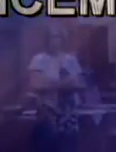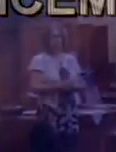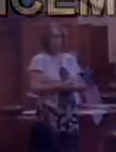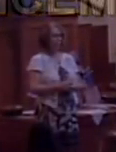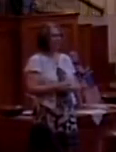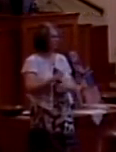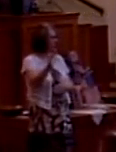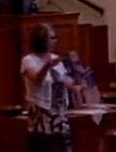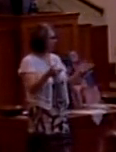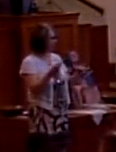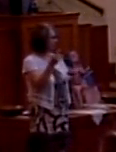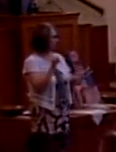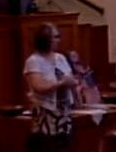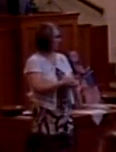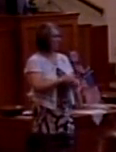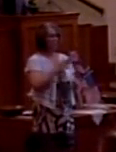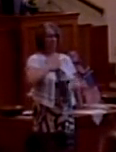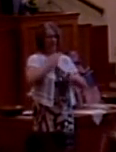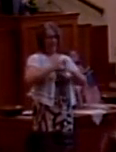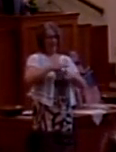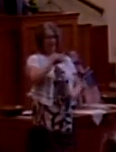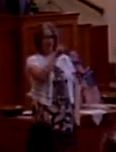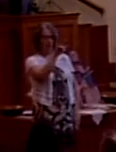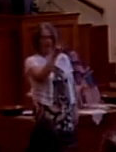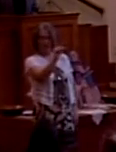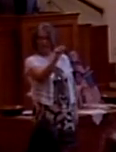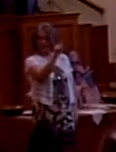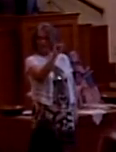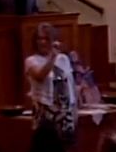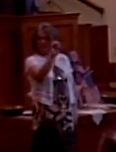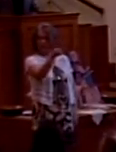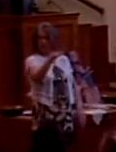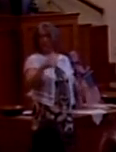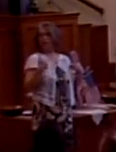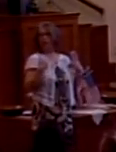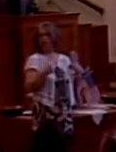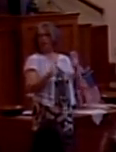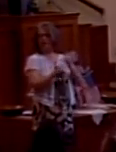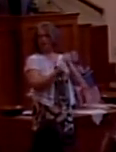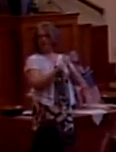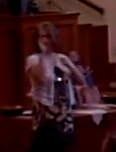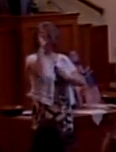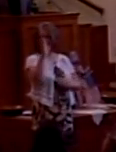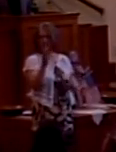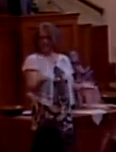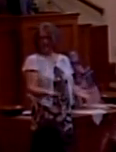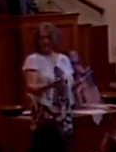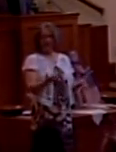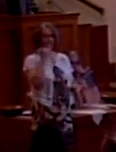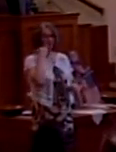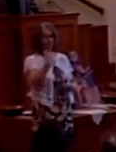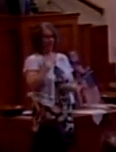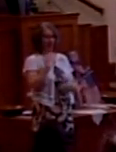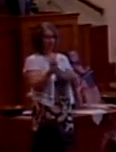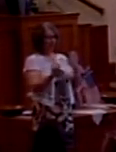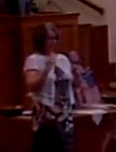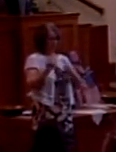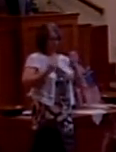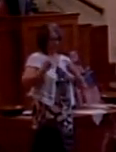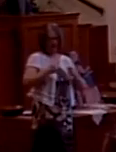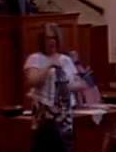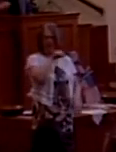like to invite you to do that. By the way, my name is Ryan Tischer, and I'm the youth and associate pastor here. And if you have questions about anything, I'd love to